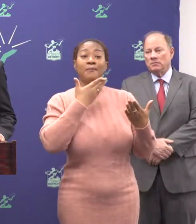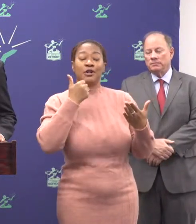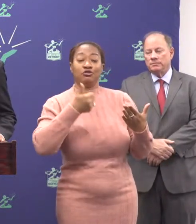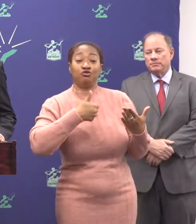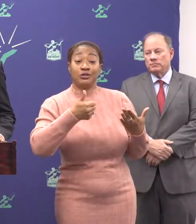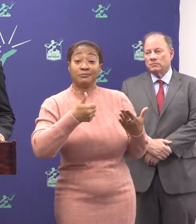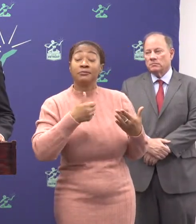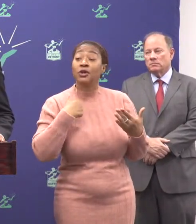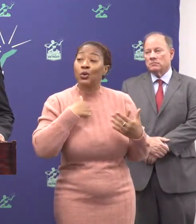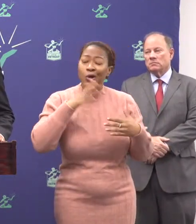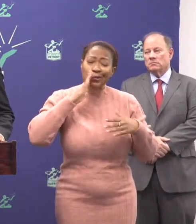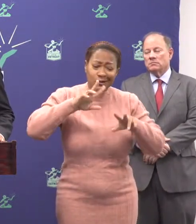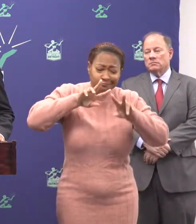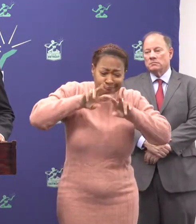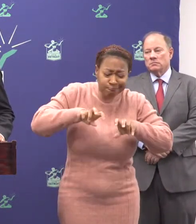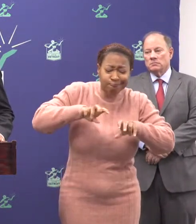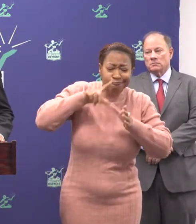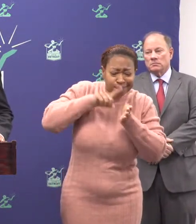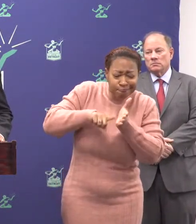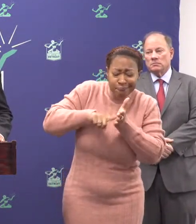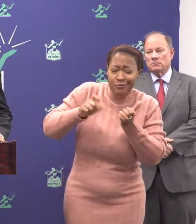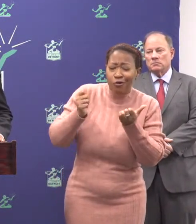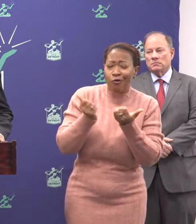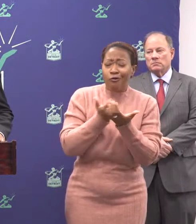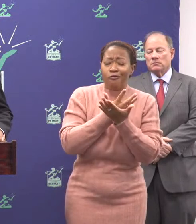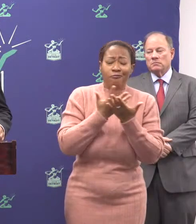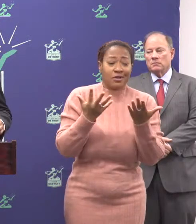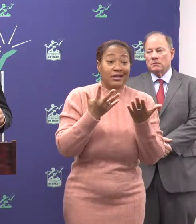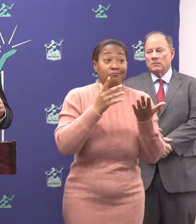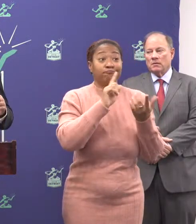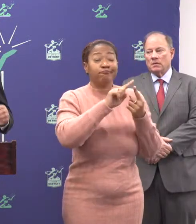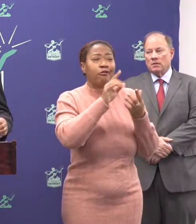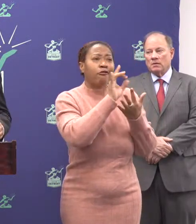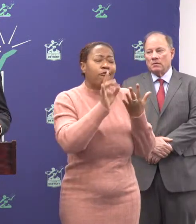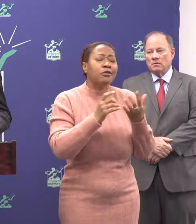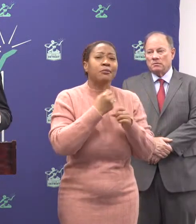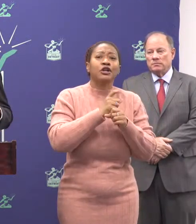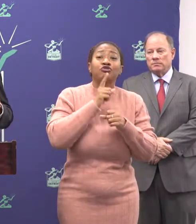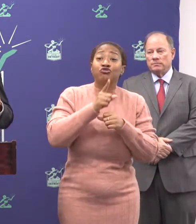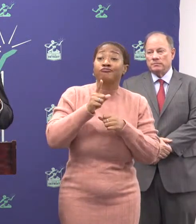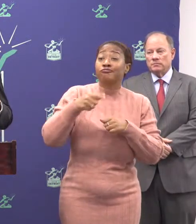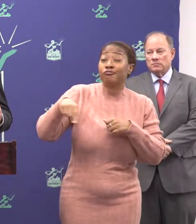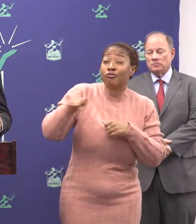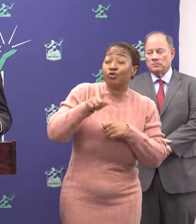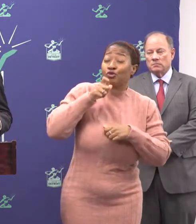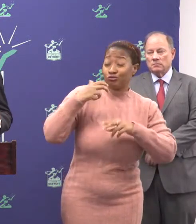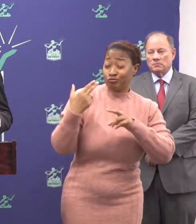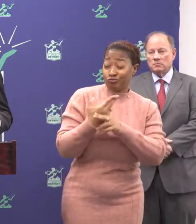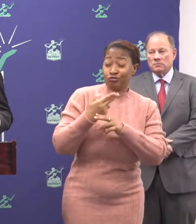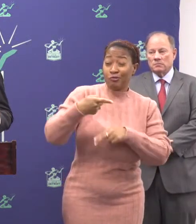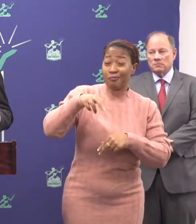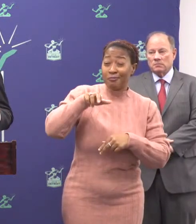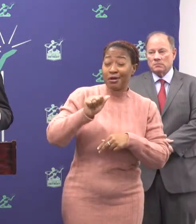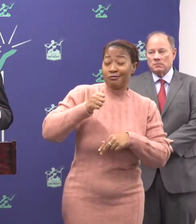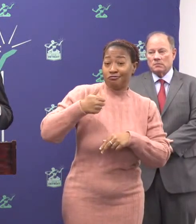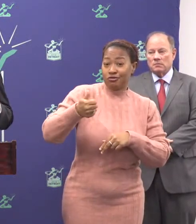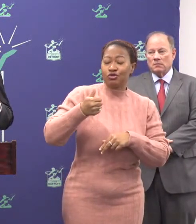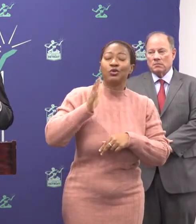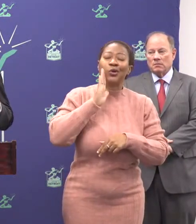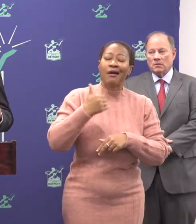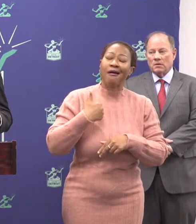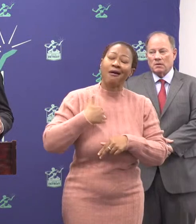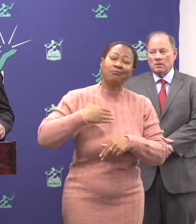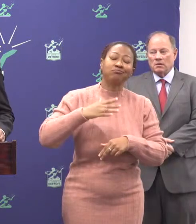We're going to look at every option that's out there to provide a premier experience